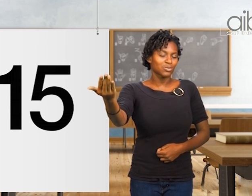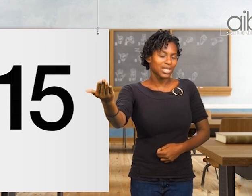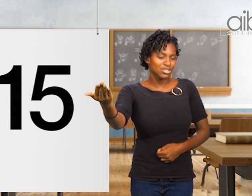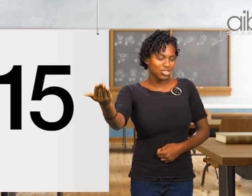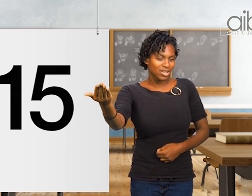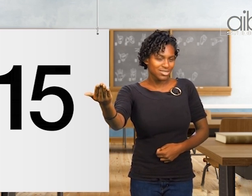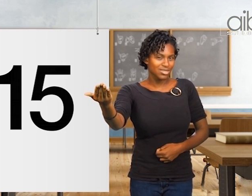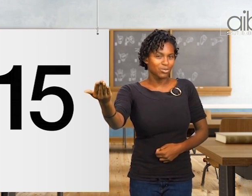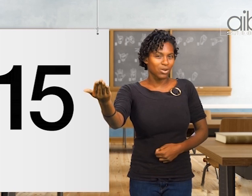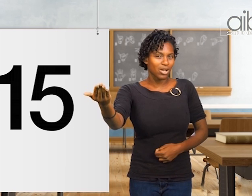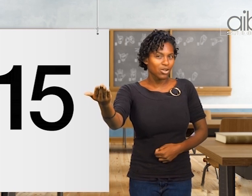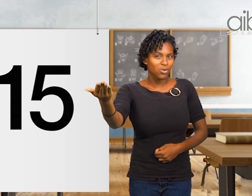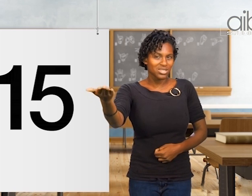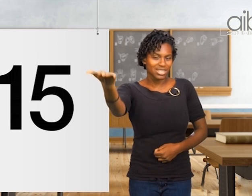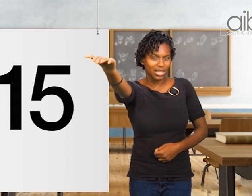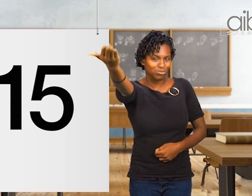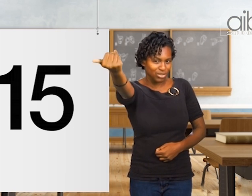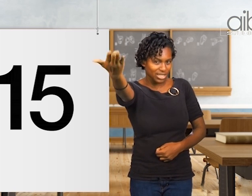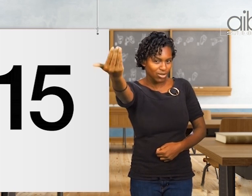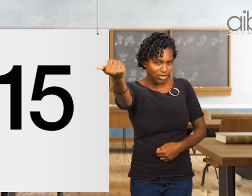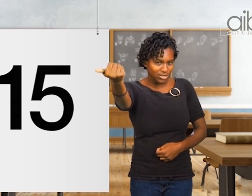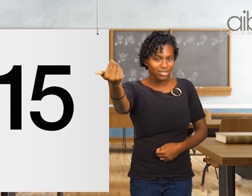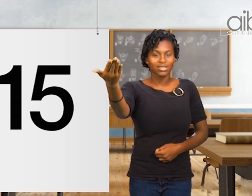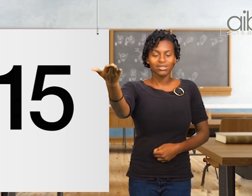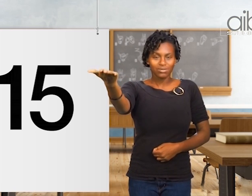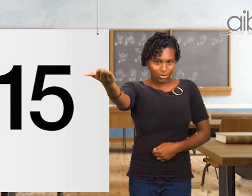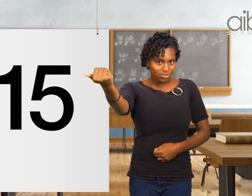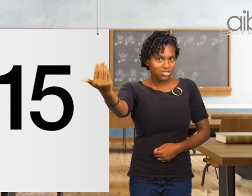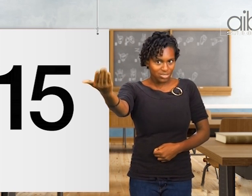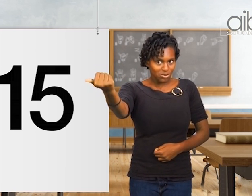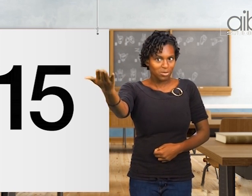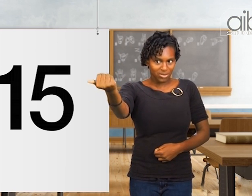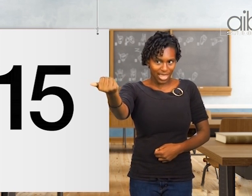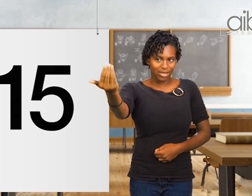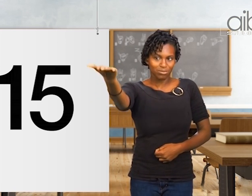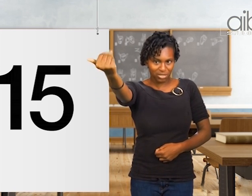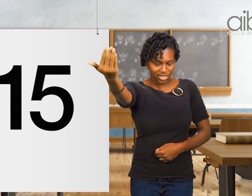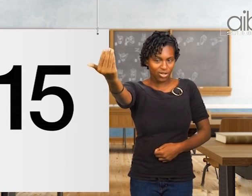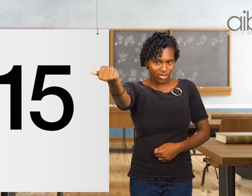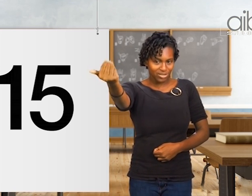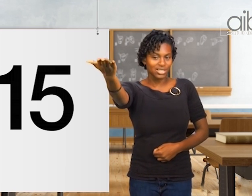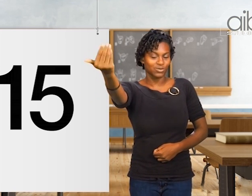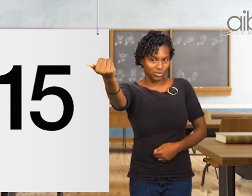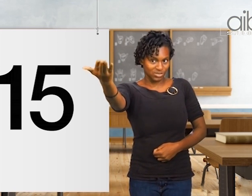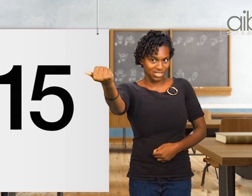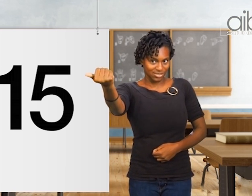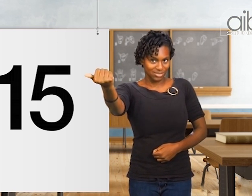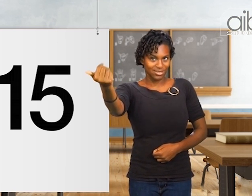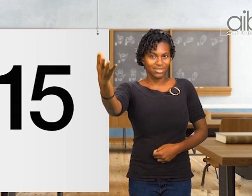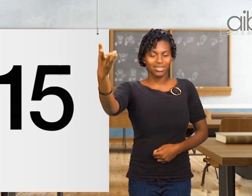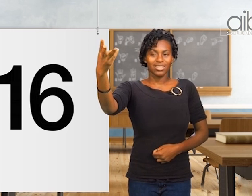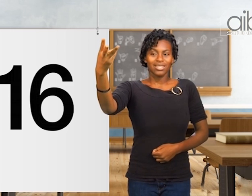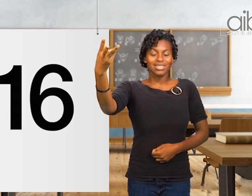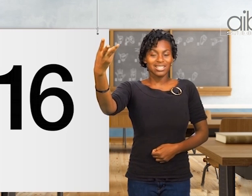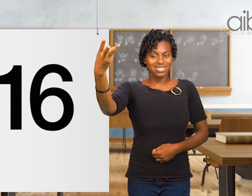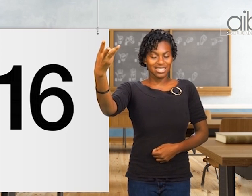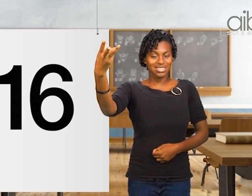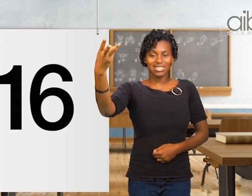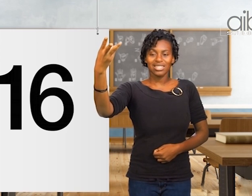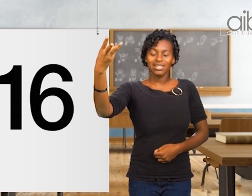Dwayne Johnson, The Rock, always said, like, bring it on. Well, just remember that. Bring it on is 15. Then 16